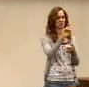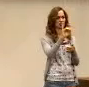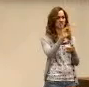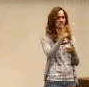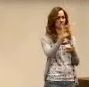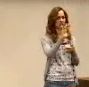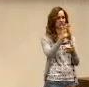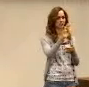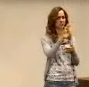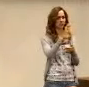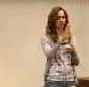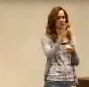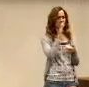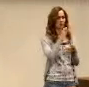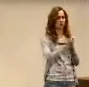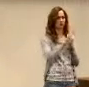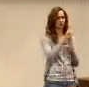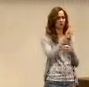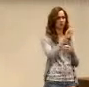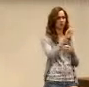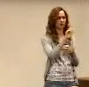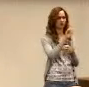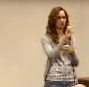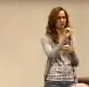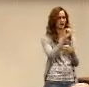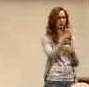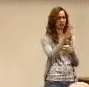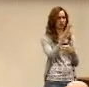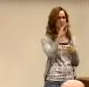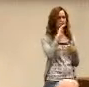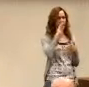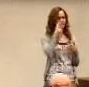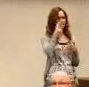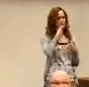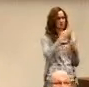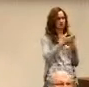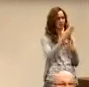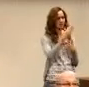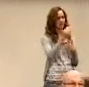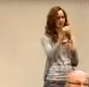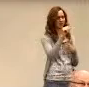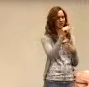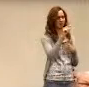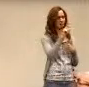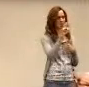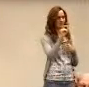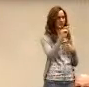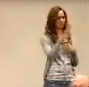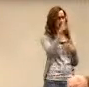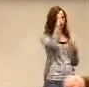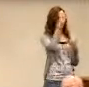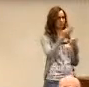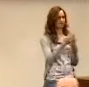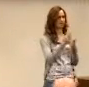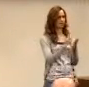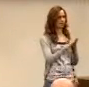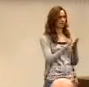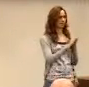wife. And that's Riley, their little girl, and Gavin, their little young man. So let's welcome them.